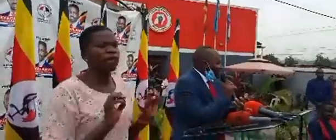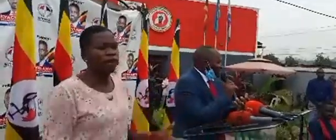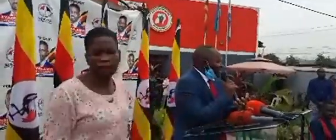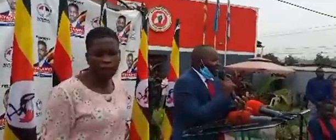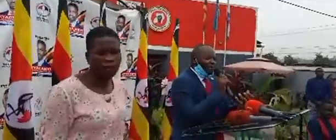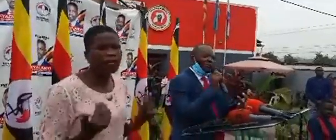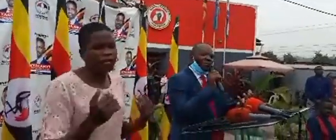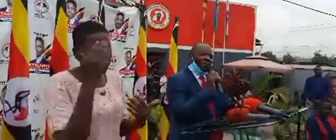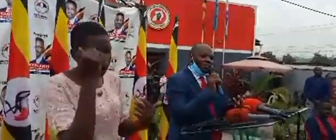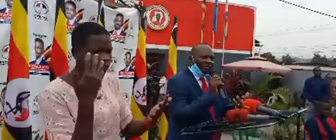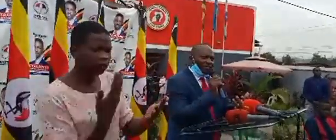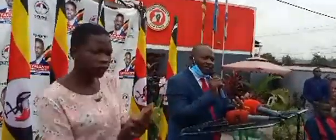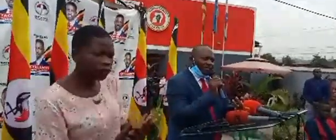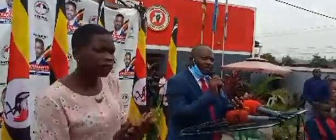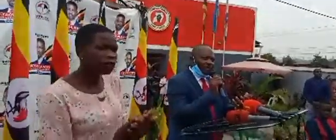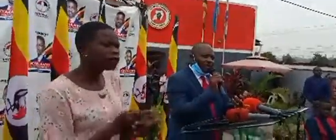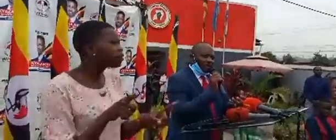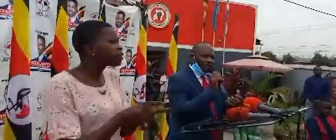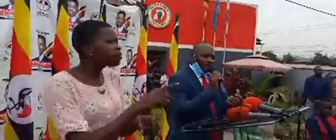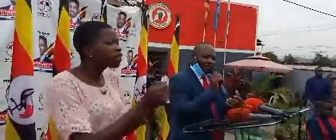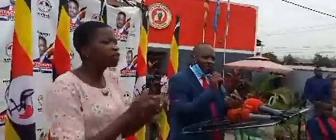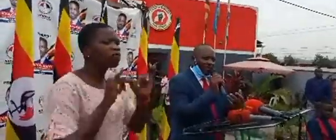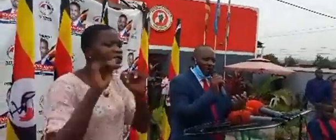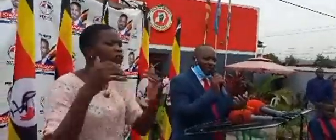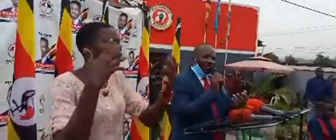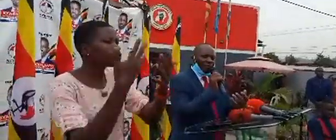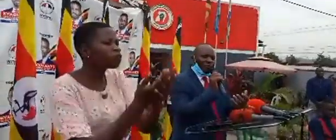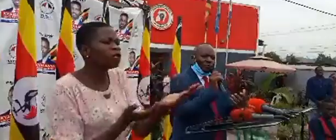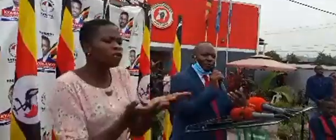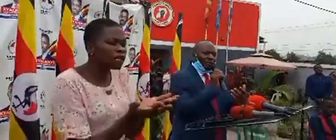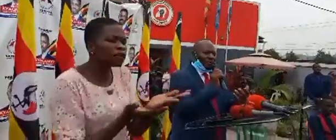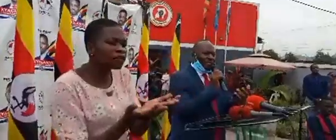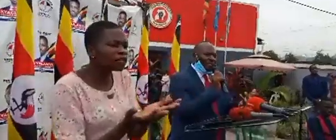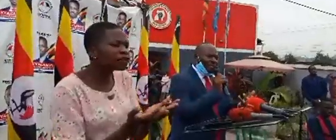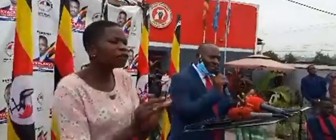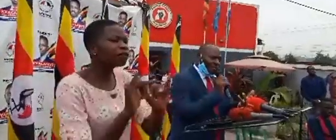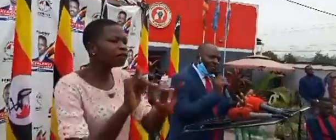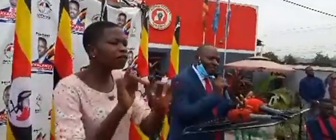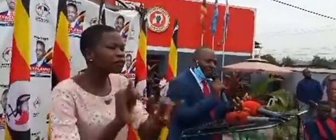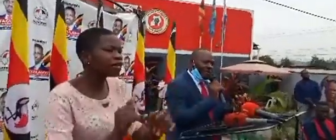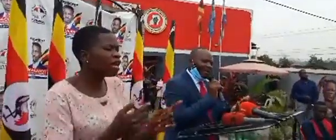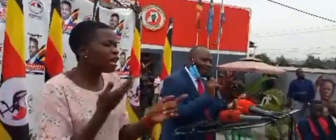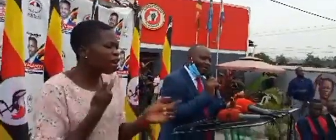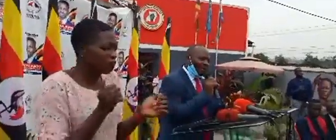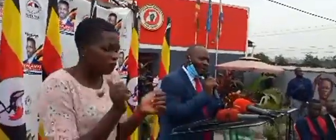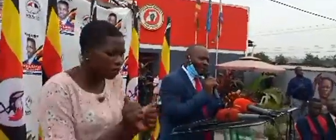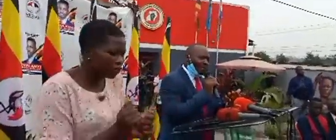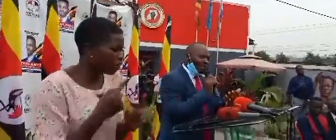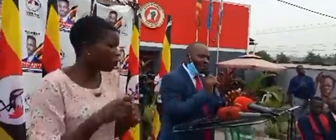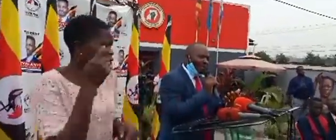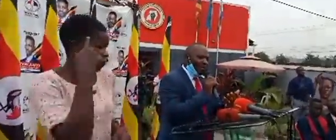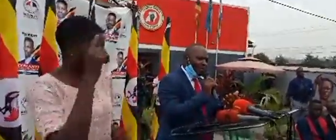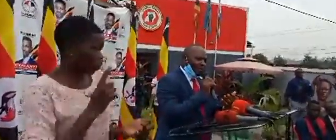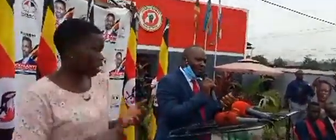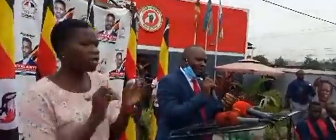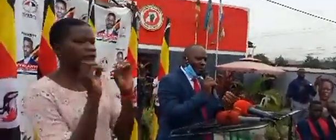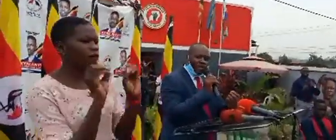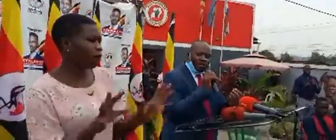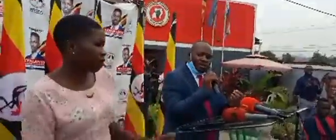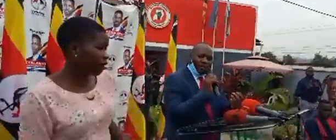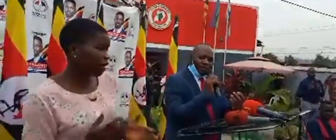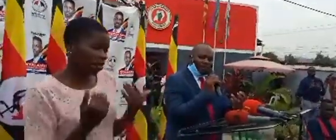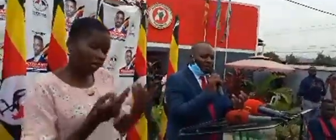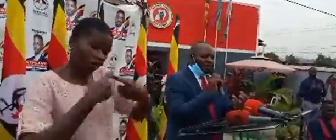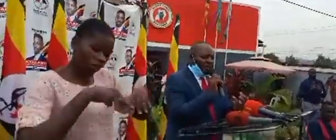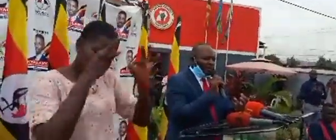gye babadde kibadde kirowoolezo kyaki, wabadde ng'abali mu kuwa ekibonerezo abantu abo. Tuwaddeyo